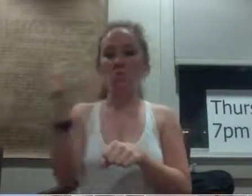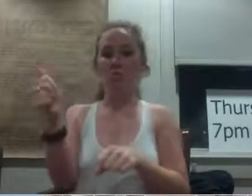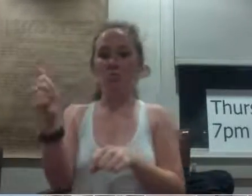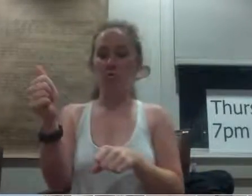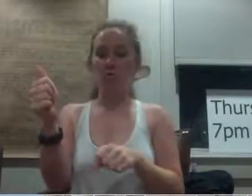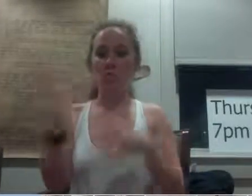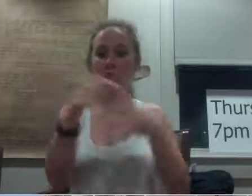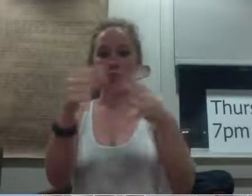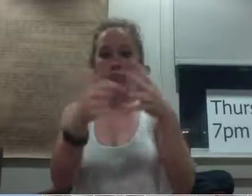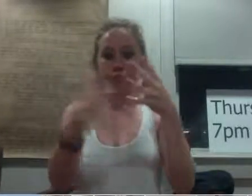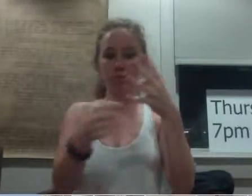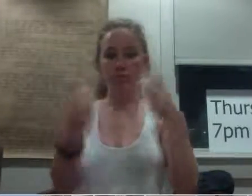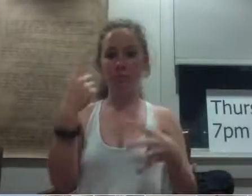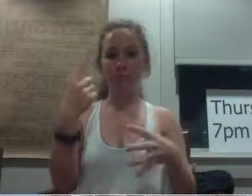So let's use another